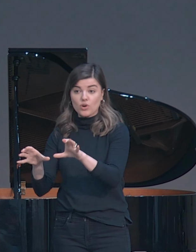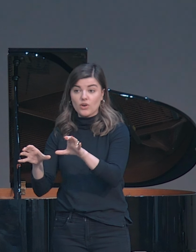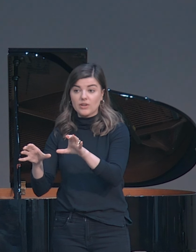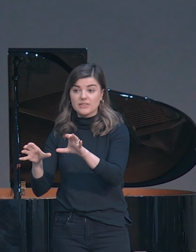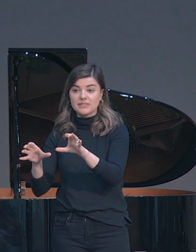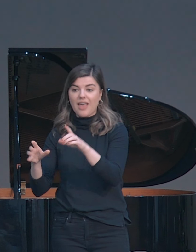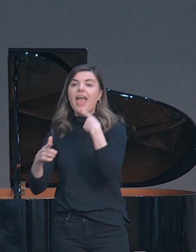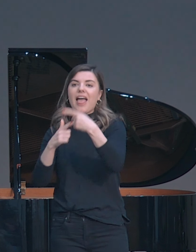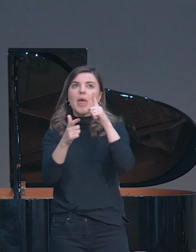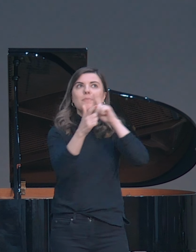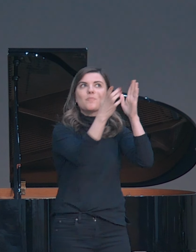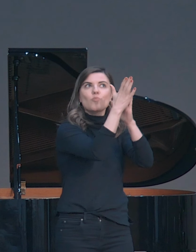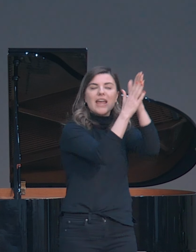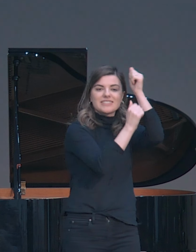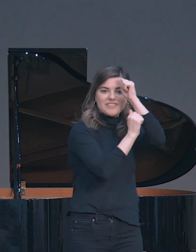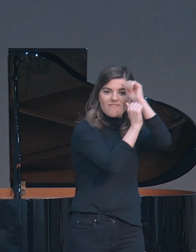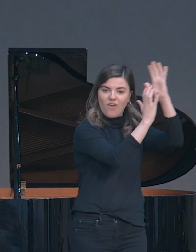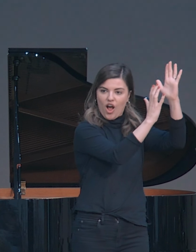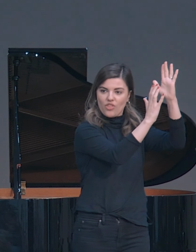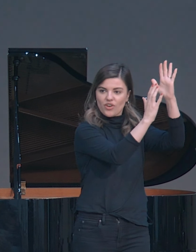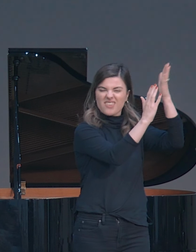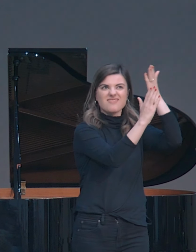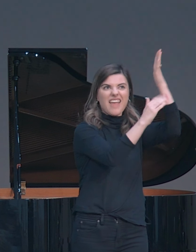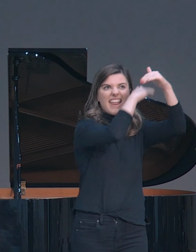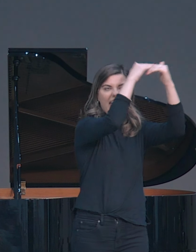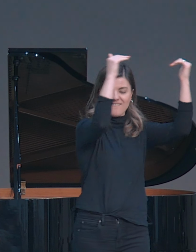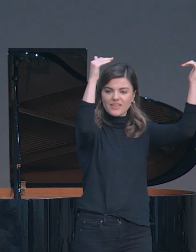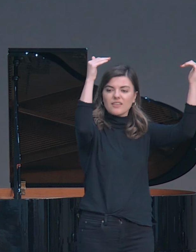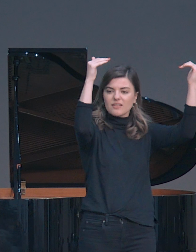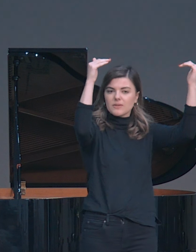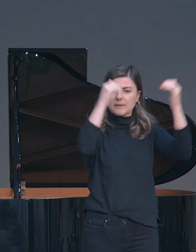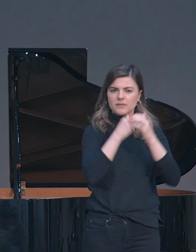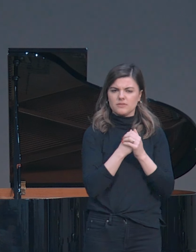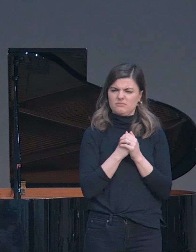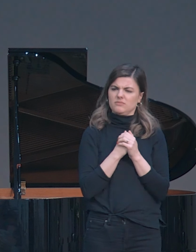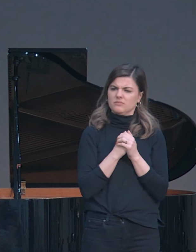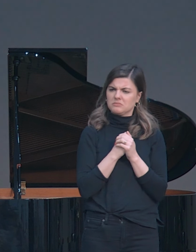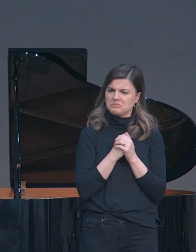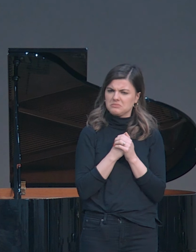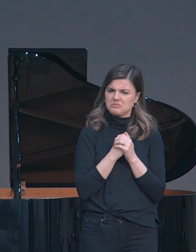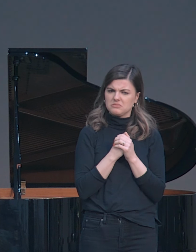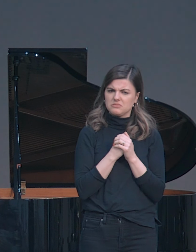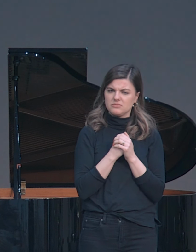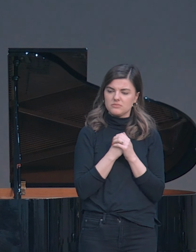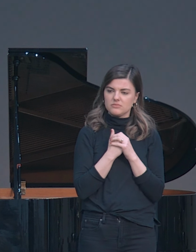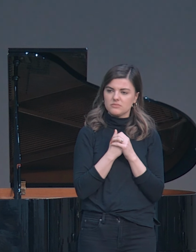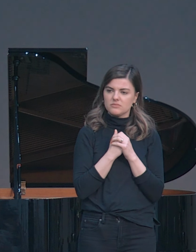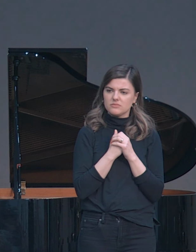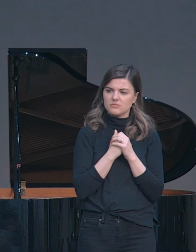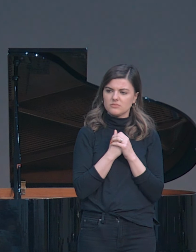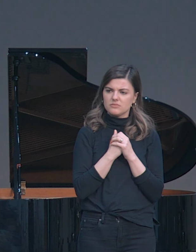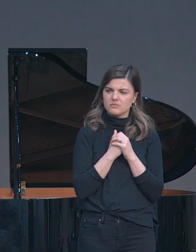glory to your Father who is in heaven. at Jesus.